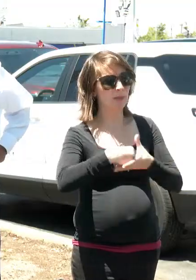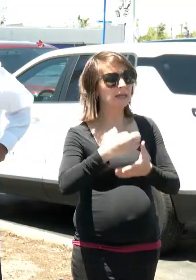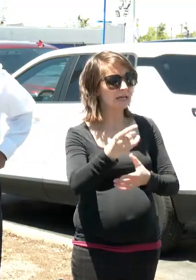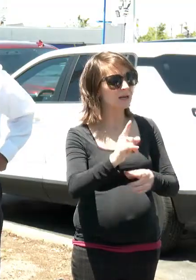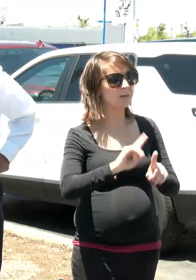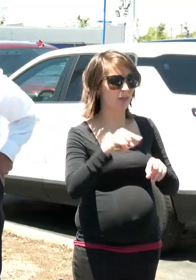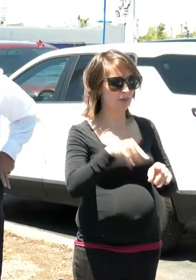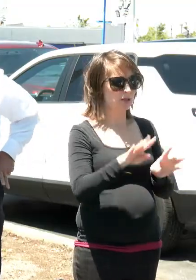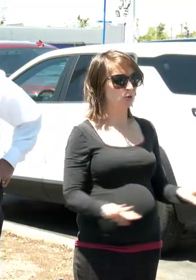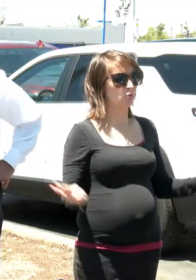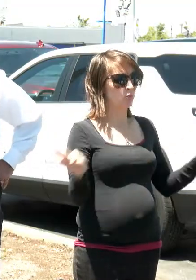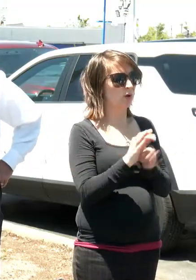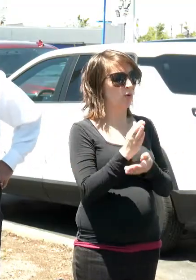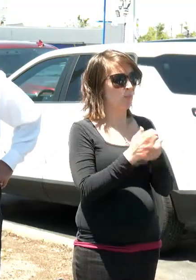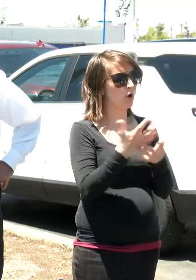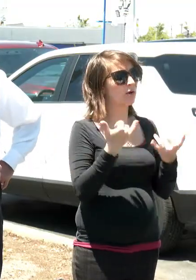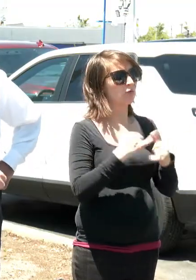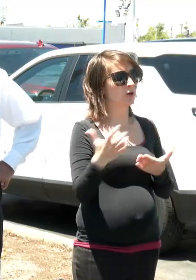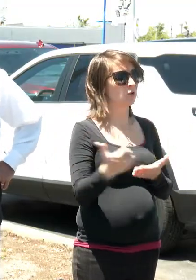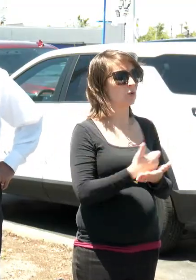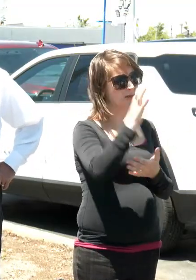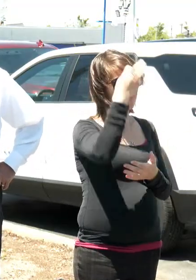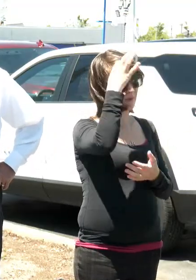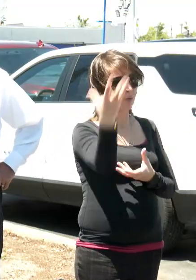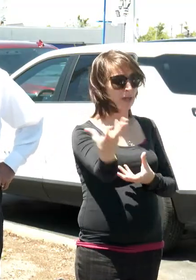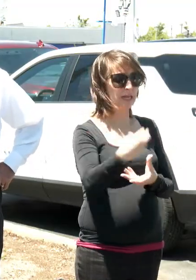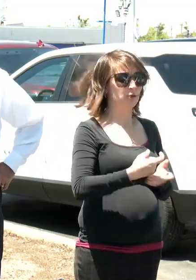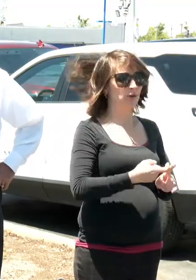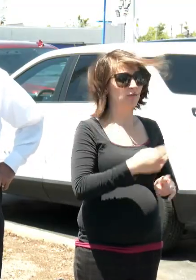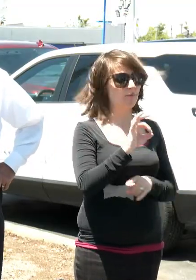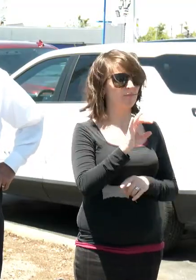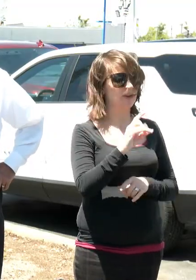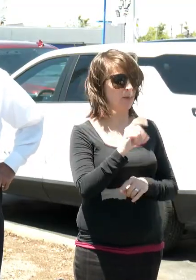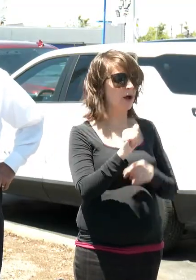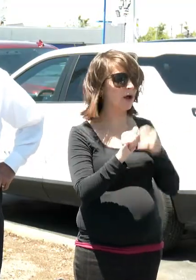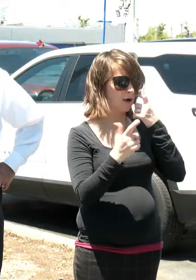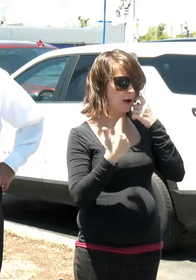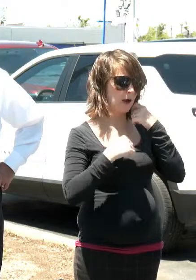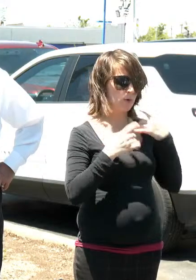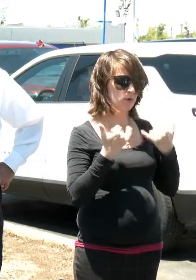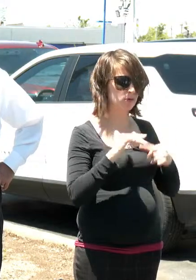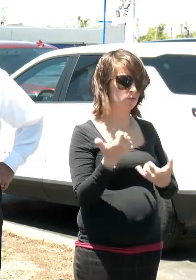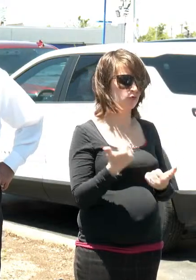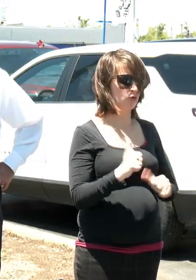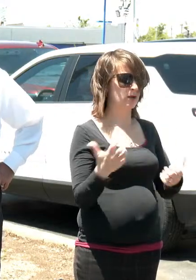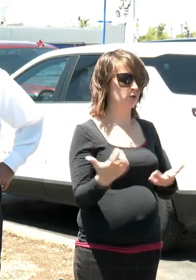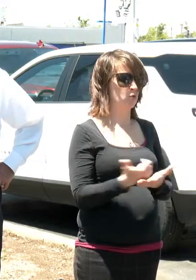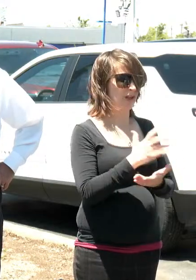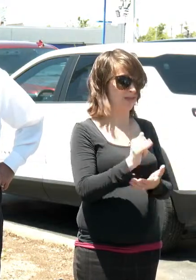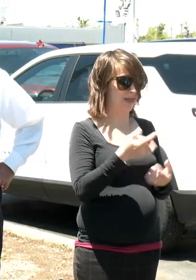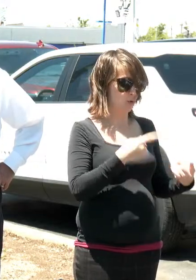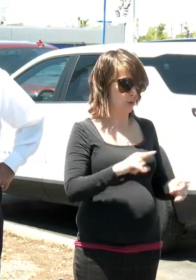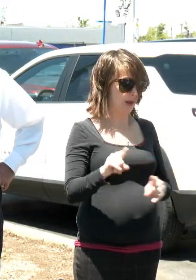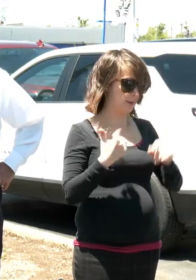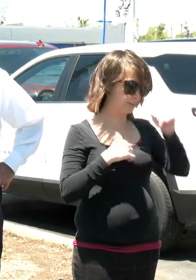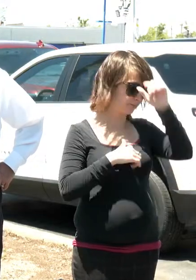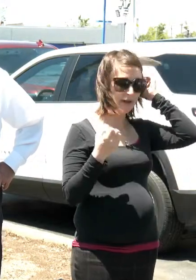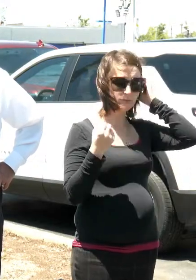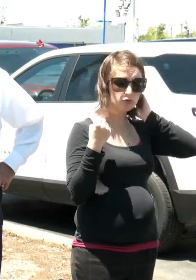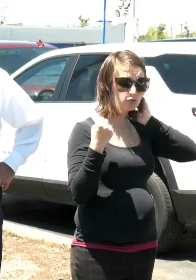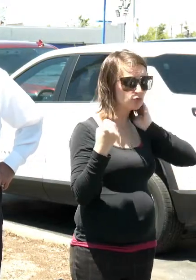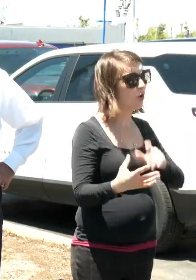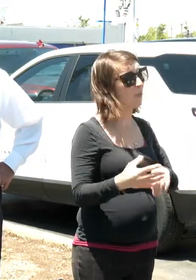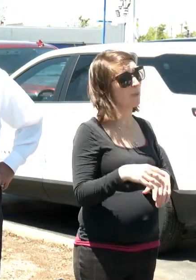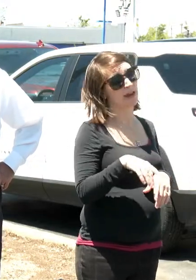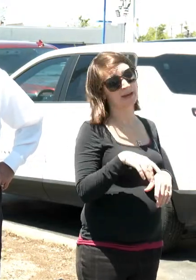is a critical piece of getting the federal engagement from FEMA, and we are still in the process of doing that. We have dozens of